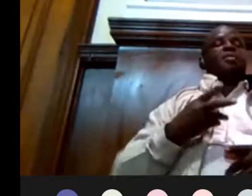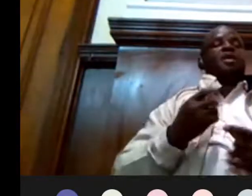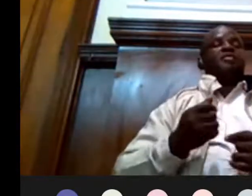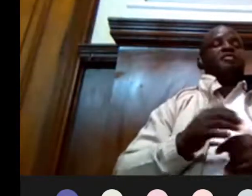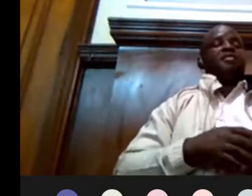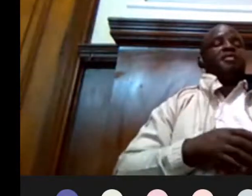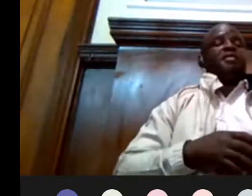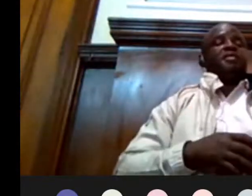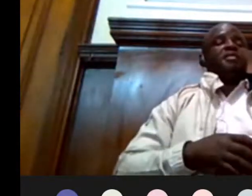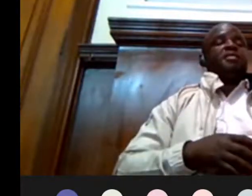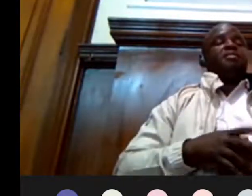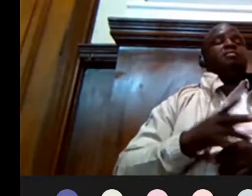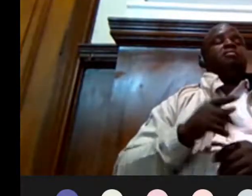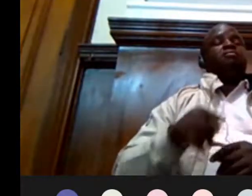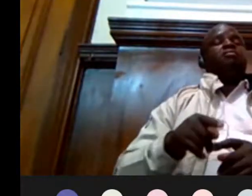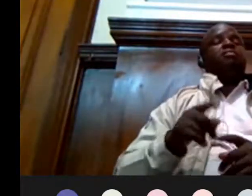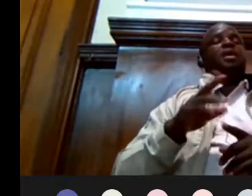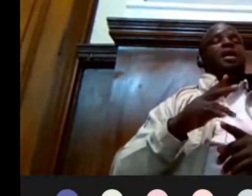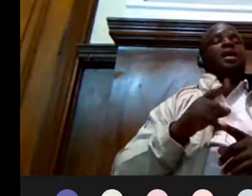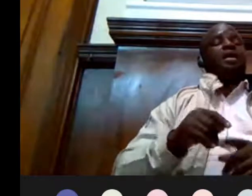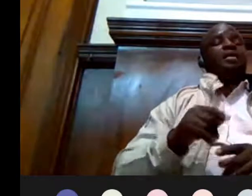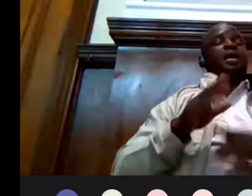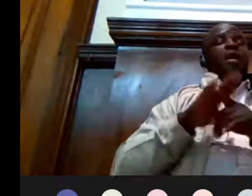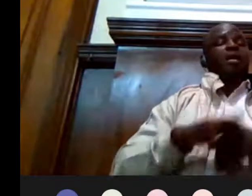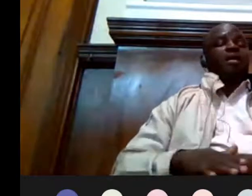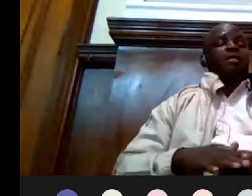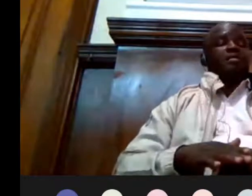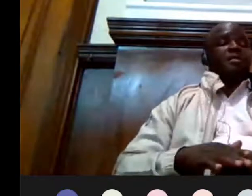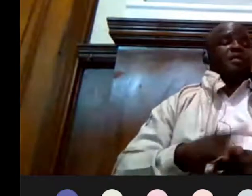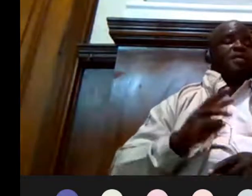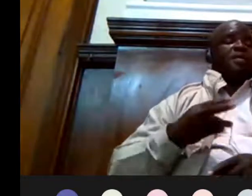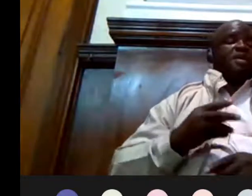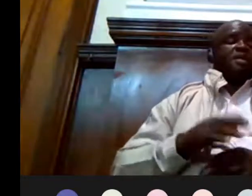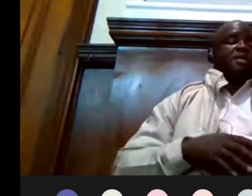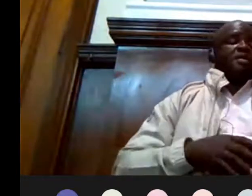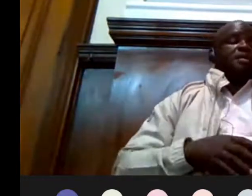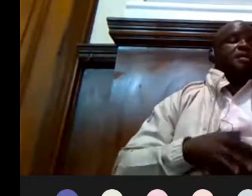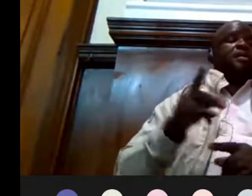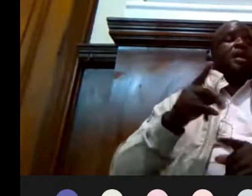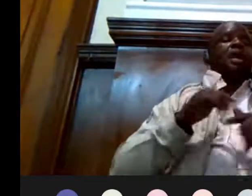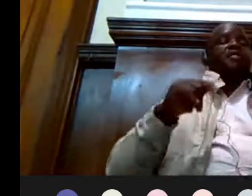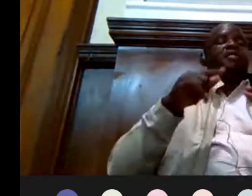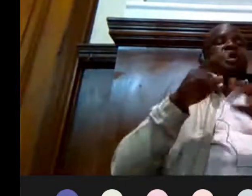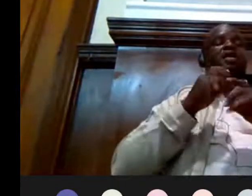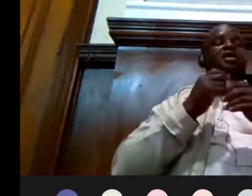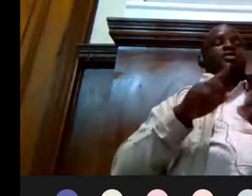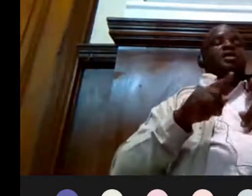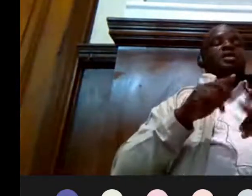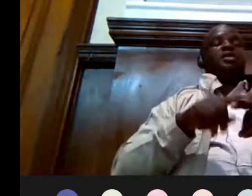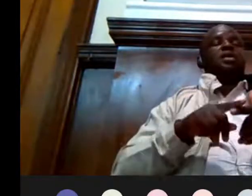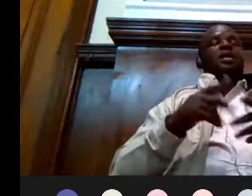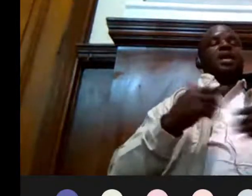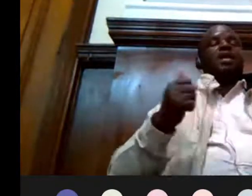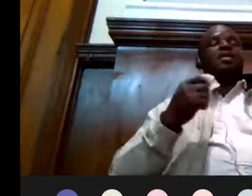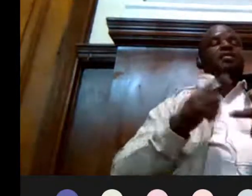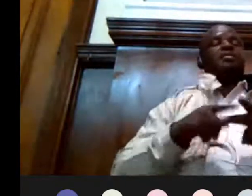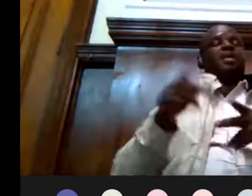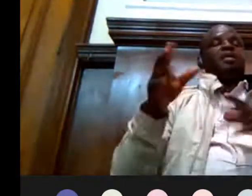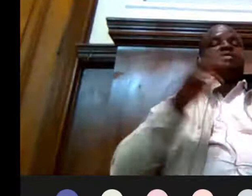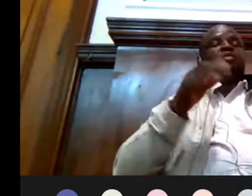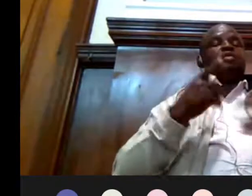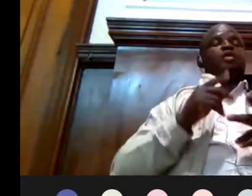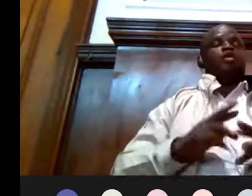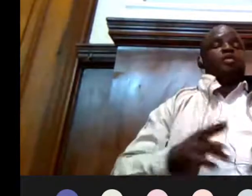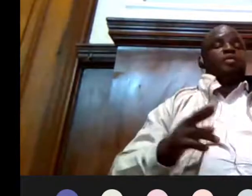sex. There also continues to be systematic discrimination against women in education, healthcare, employment, and control